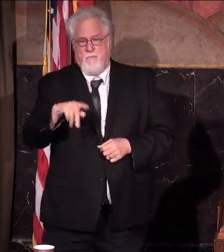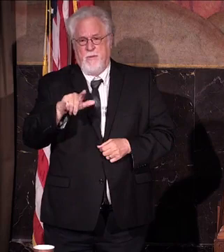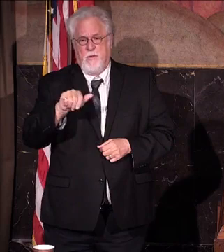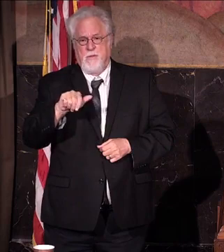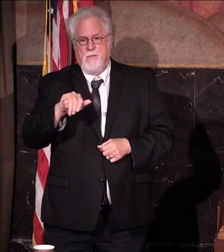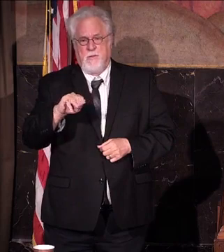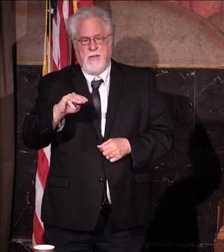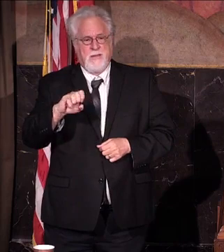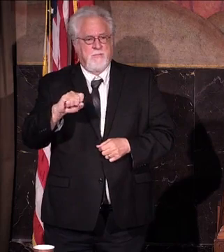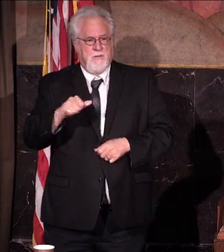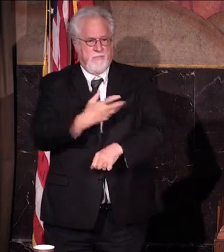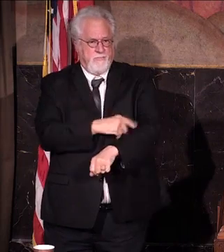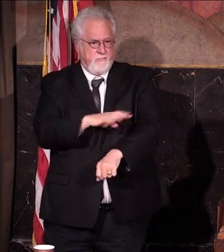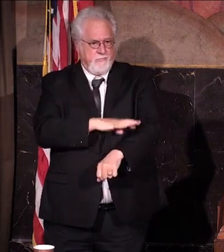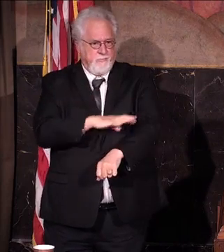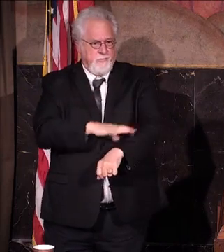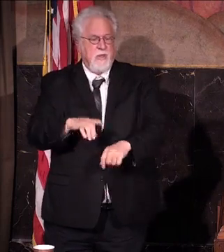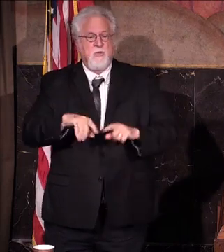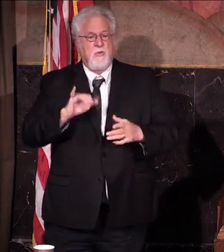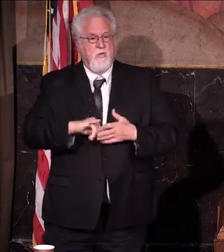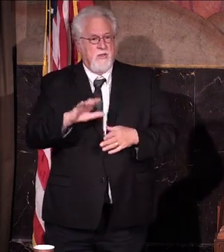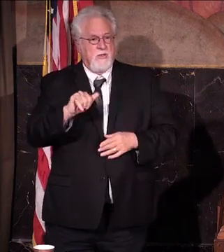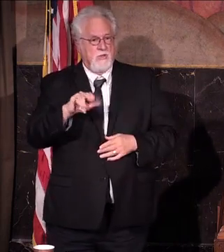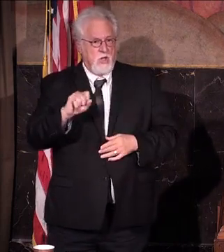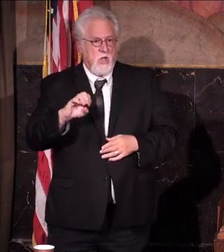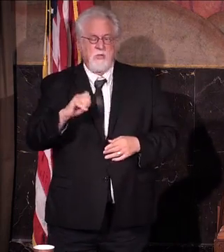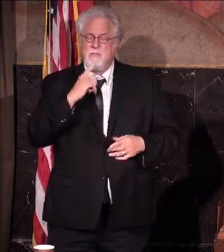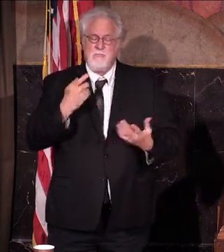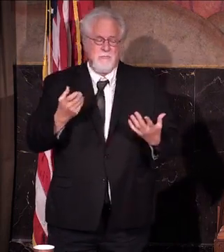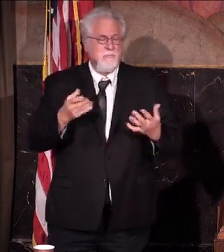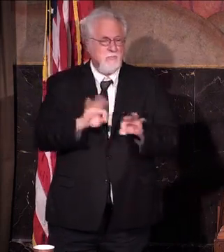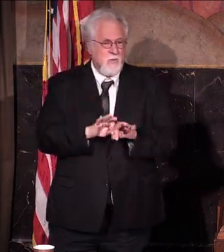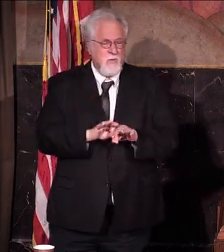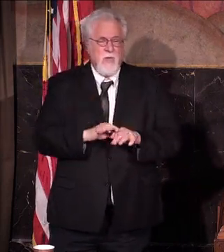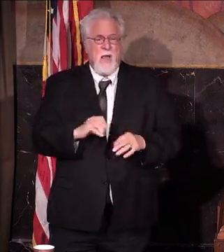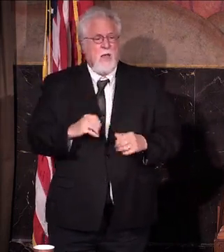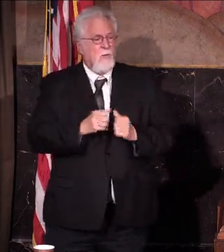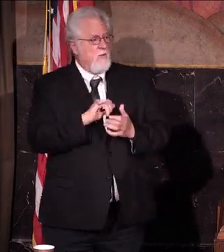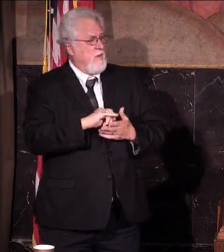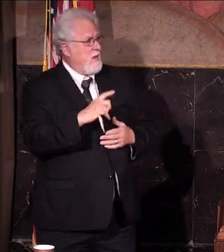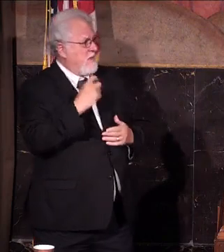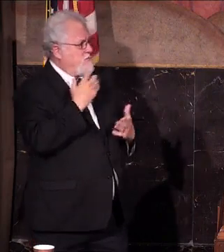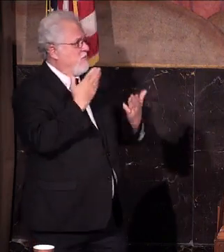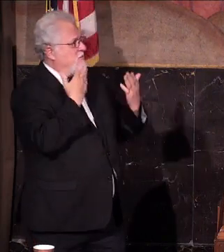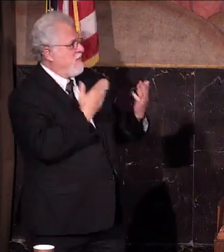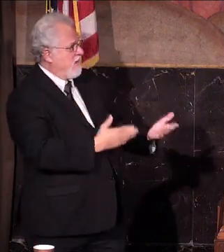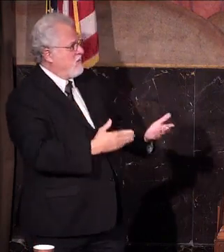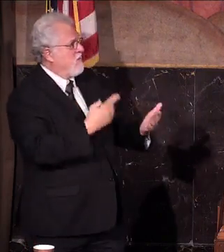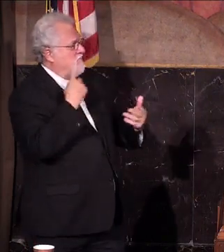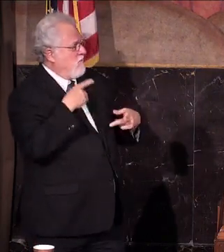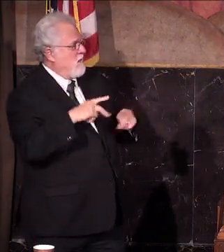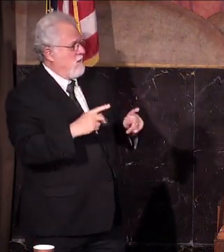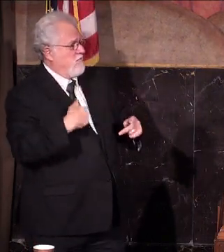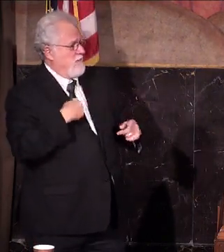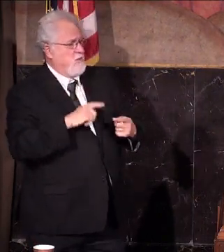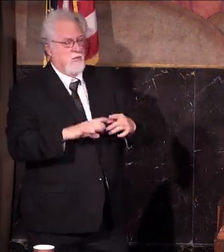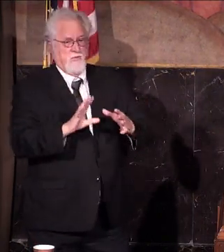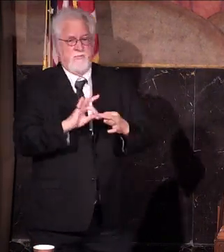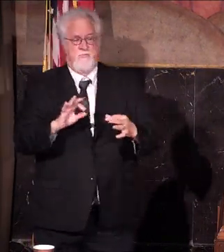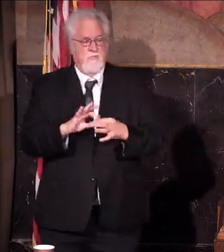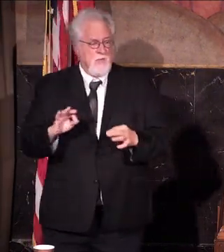to this cause. And it's a very, very worthy cause. And with that, Governor, I want to thank you for allowing me to make